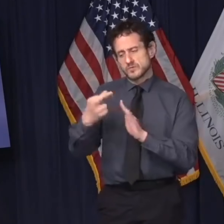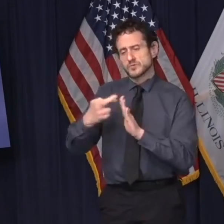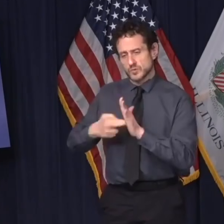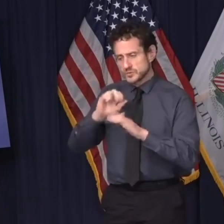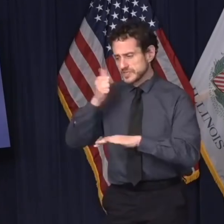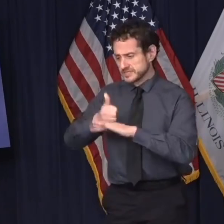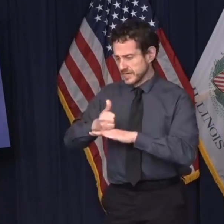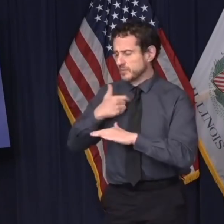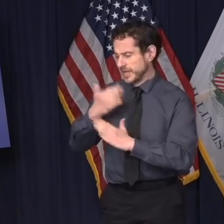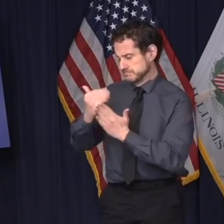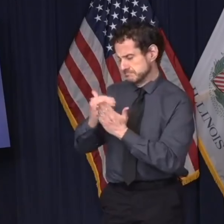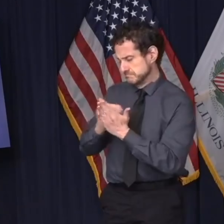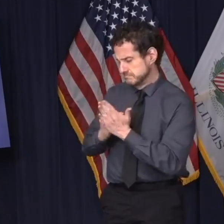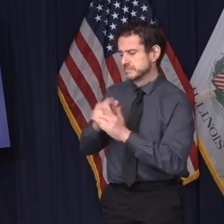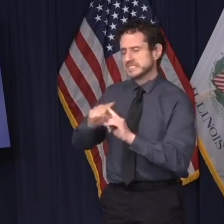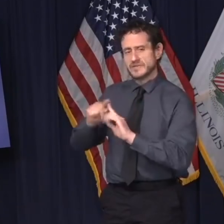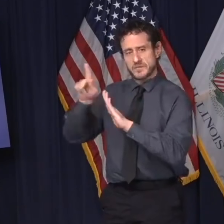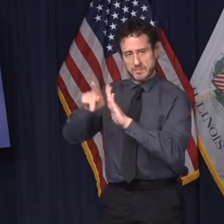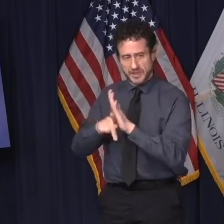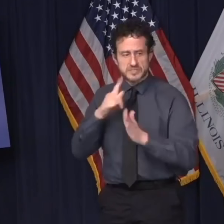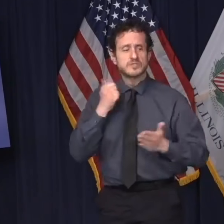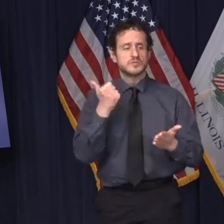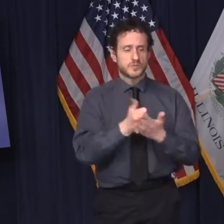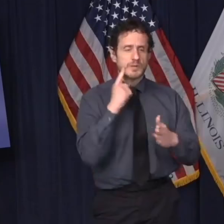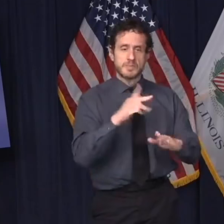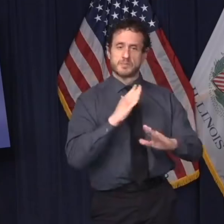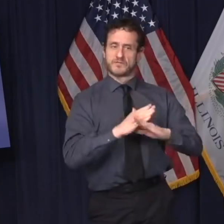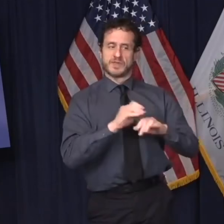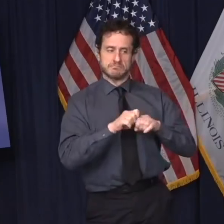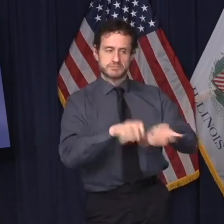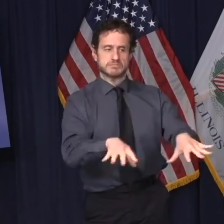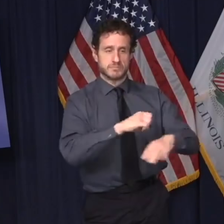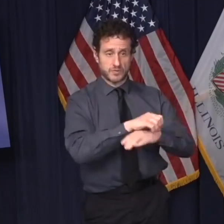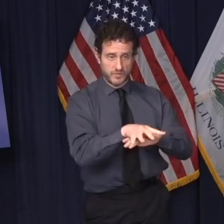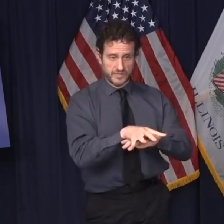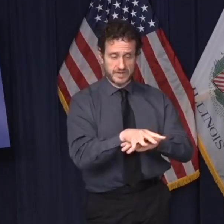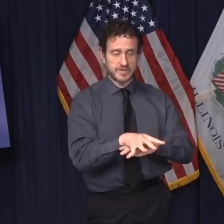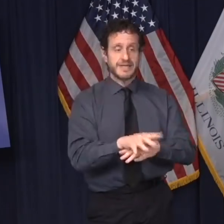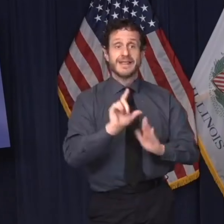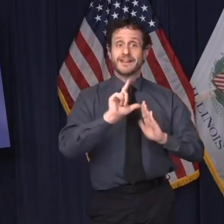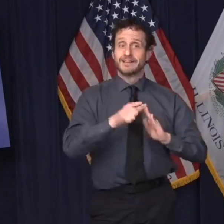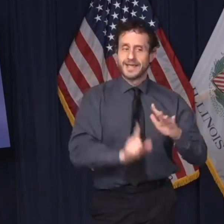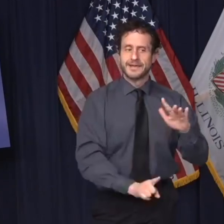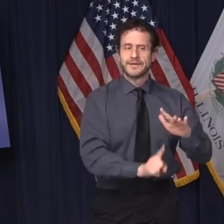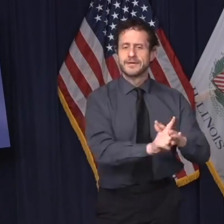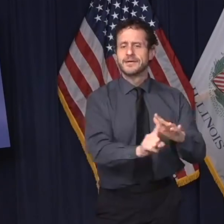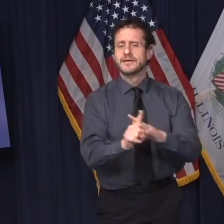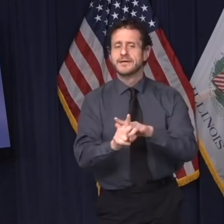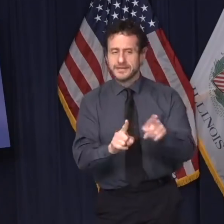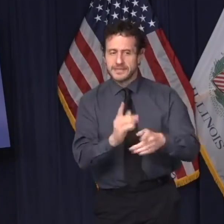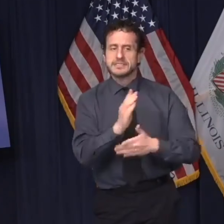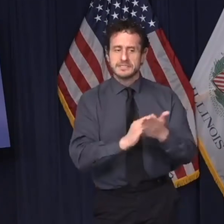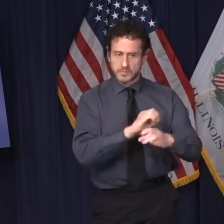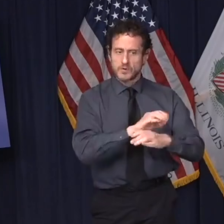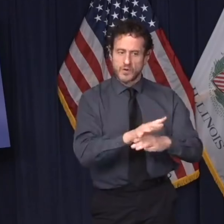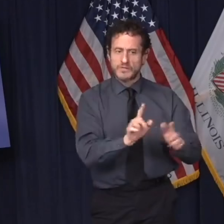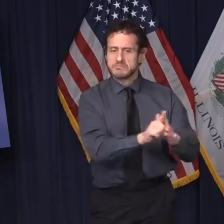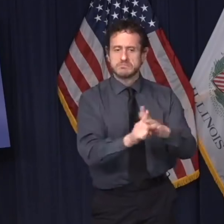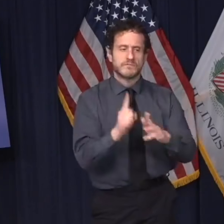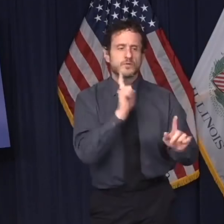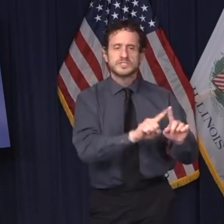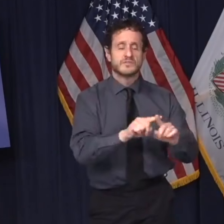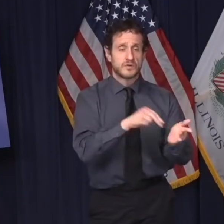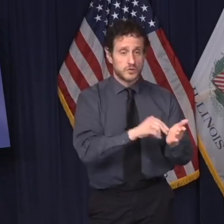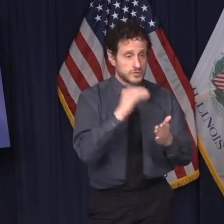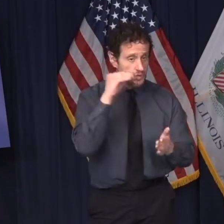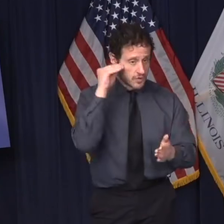place before we ever had a known nursing home case. And as the virus presence in Illinois has grown, so